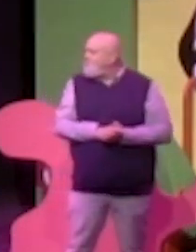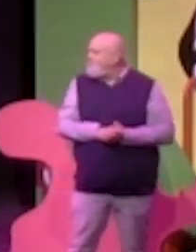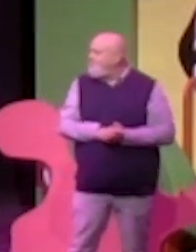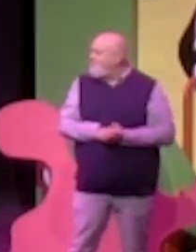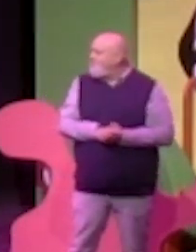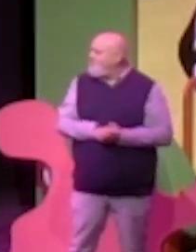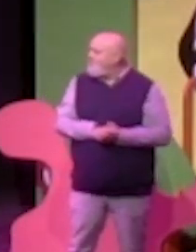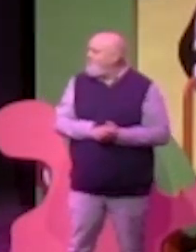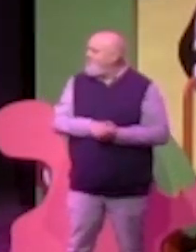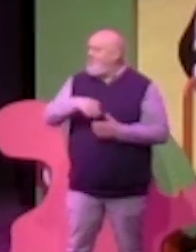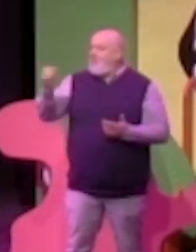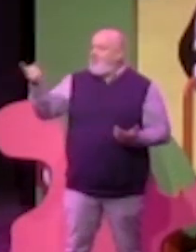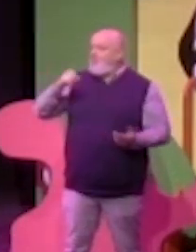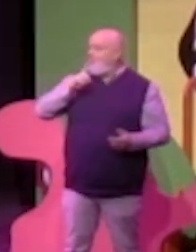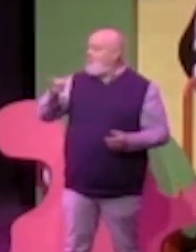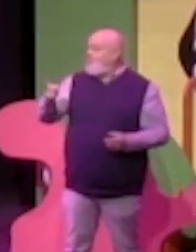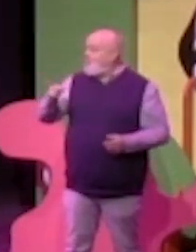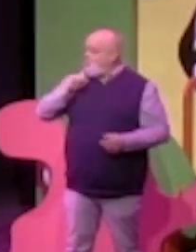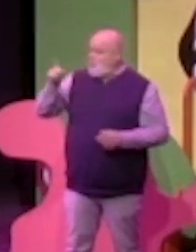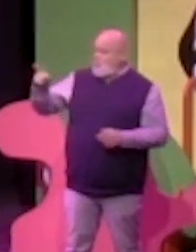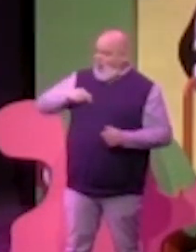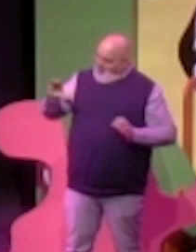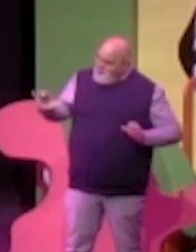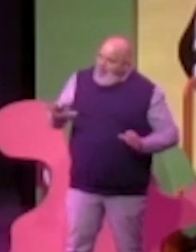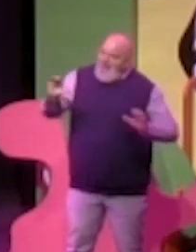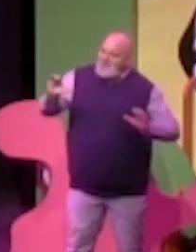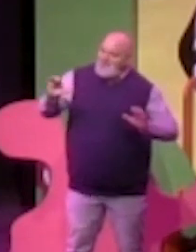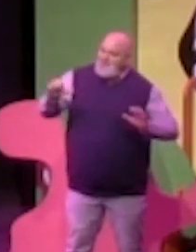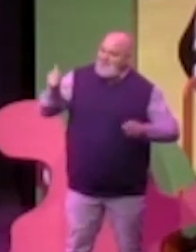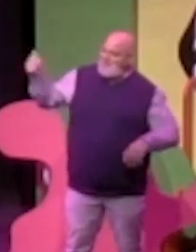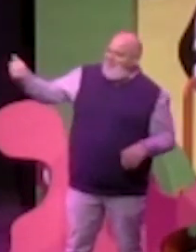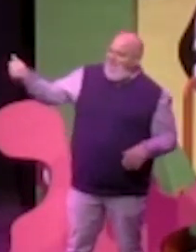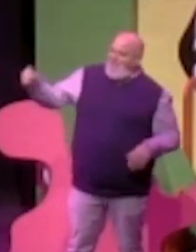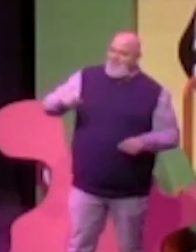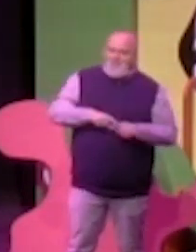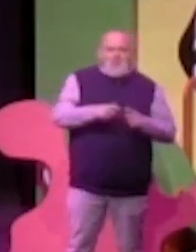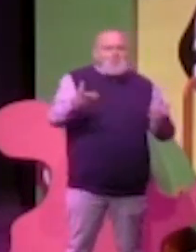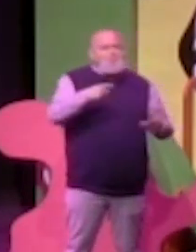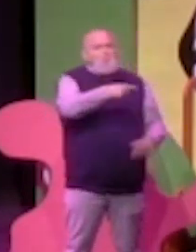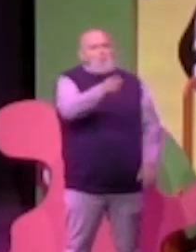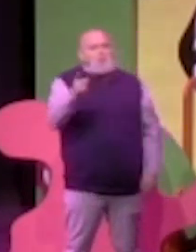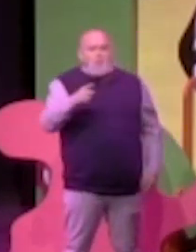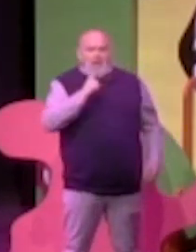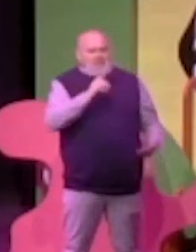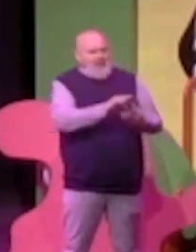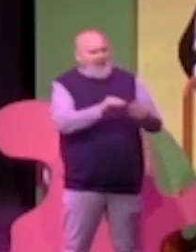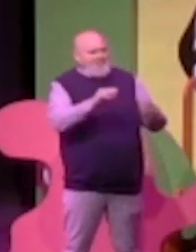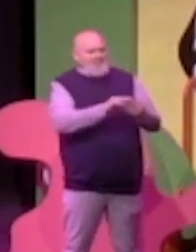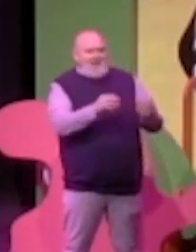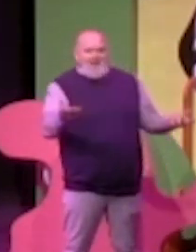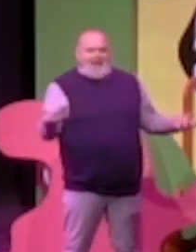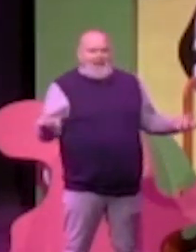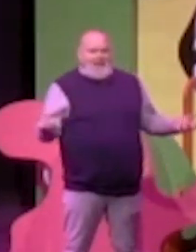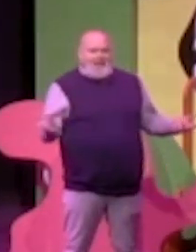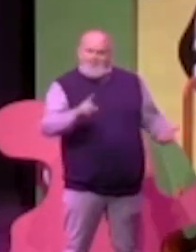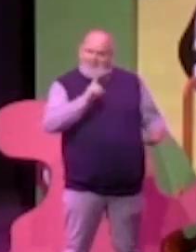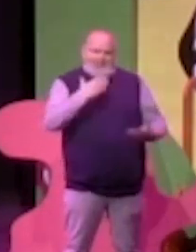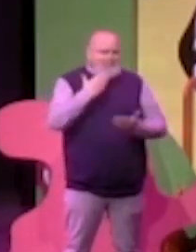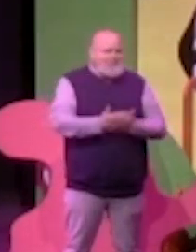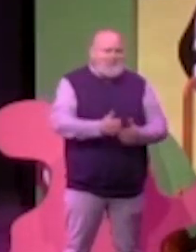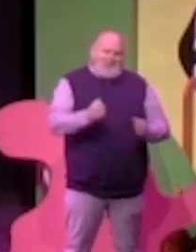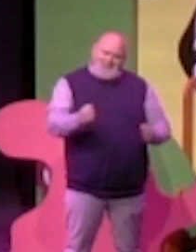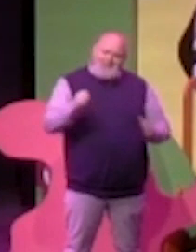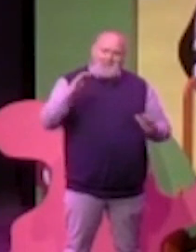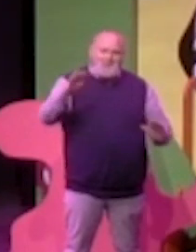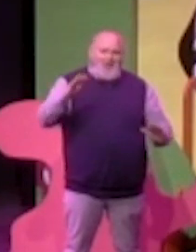the embodiment of practice. You are practice. That's it. But I mean, you know, what you all have to say is all really, it's good. It's